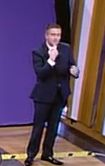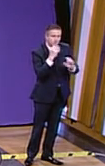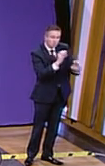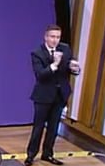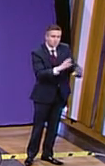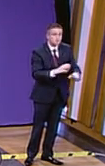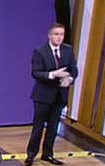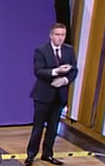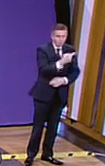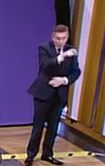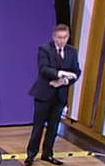using British Sign Language this morning.